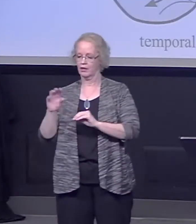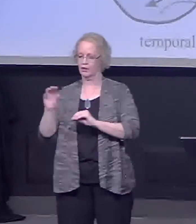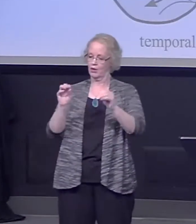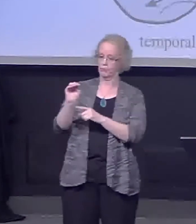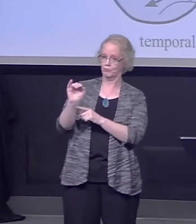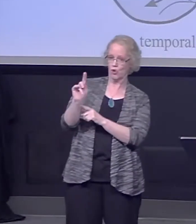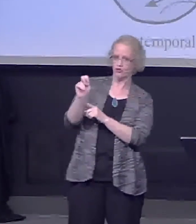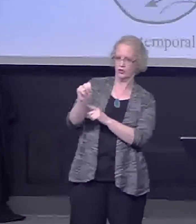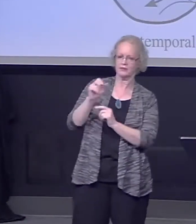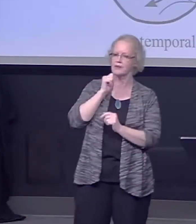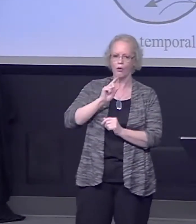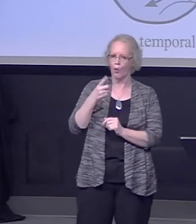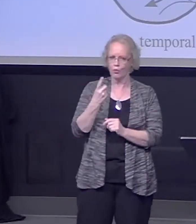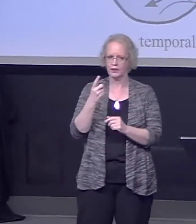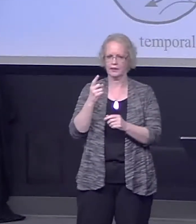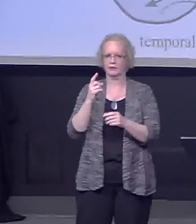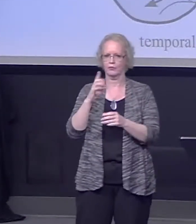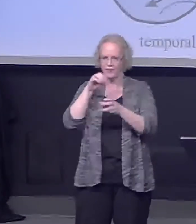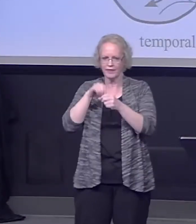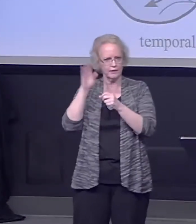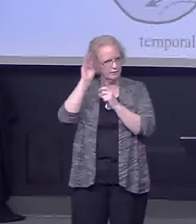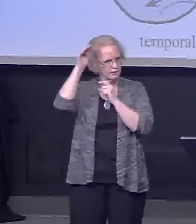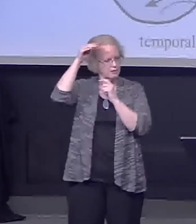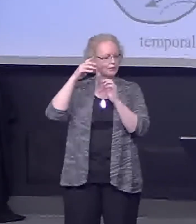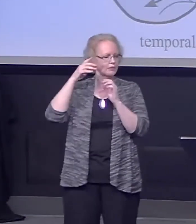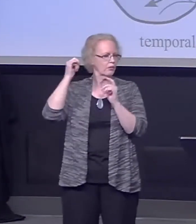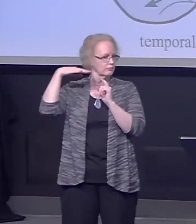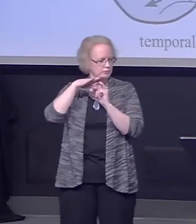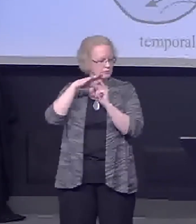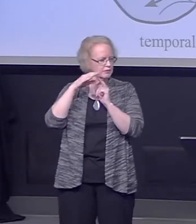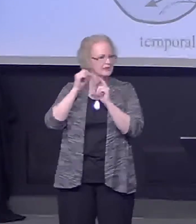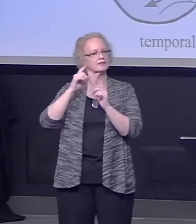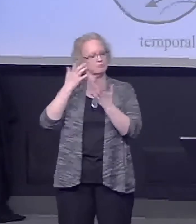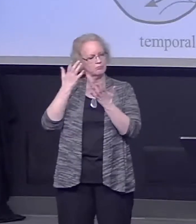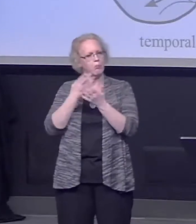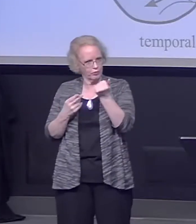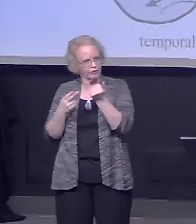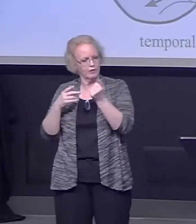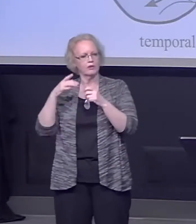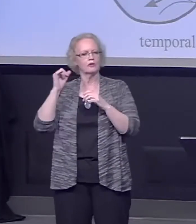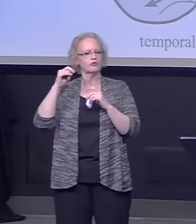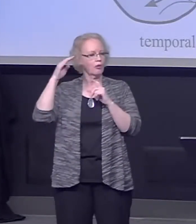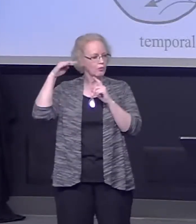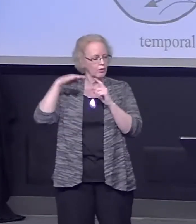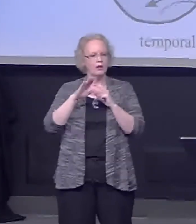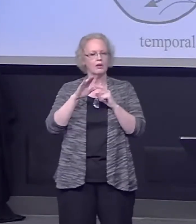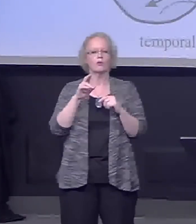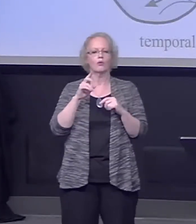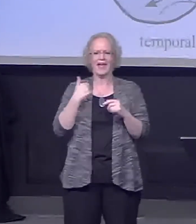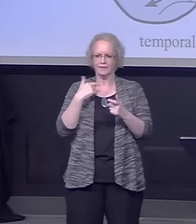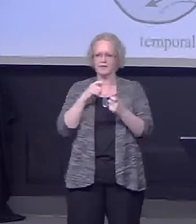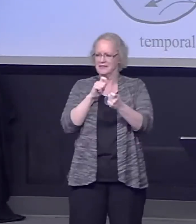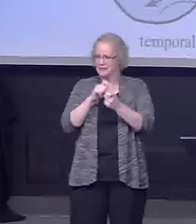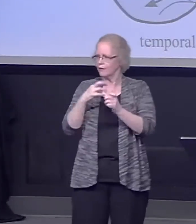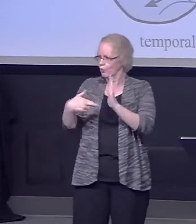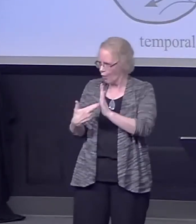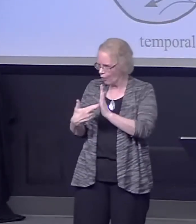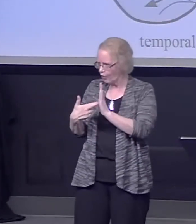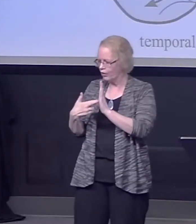the ventral pathway. So one has to maybe assume that there's a specific role for motion of